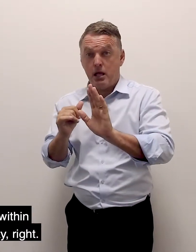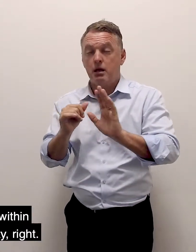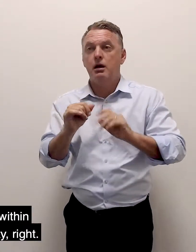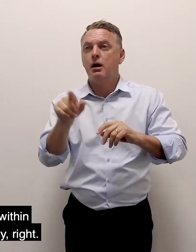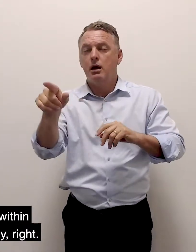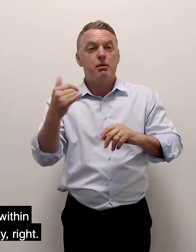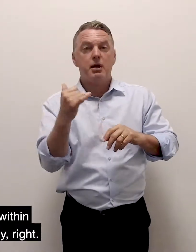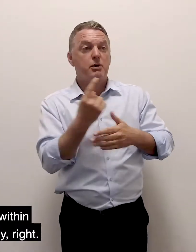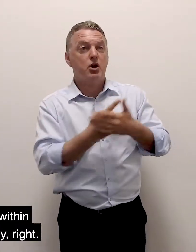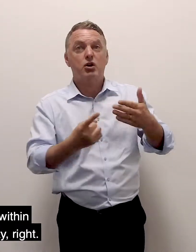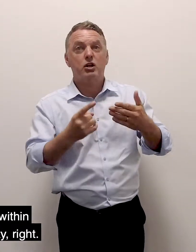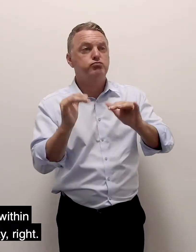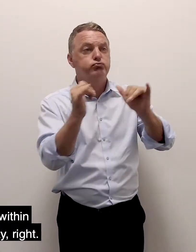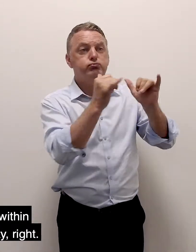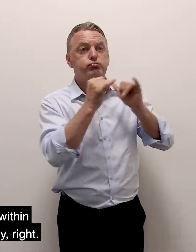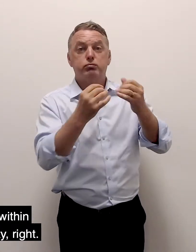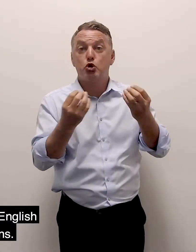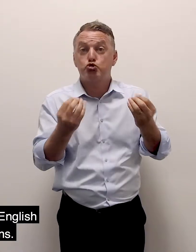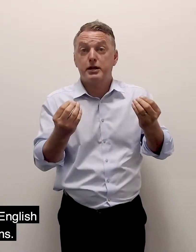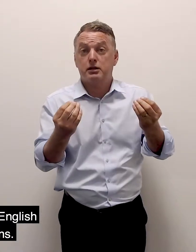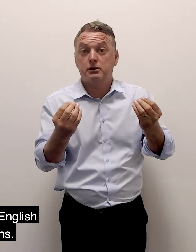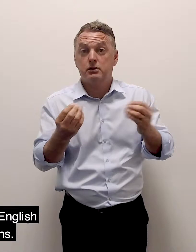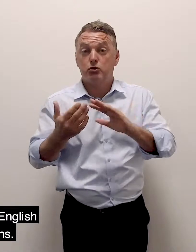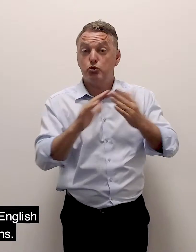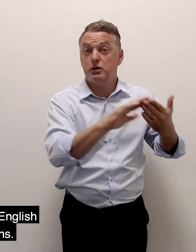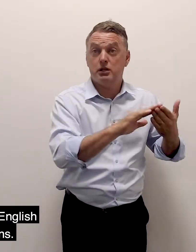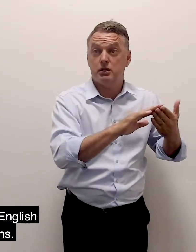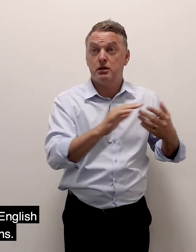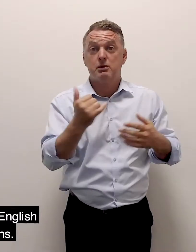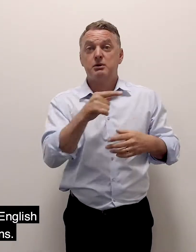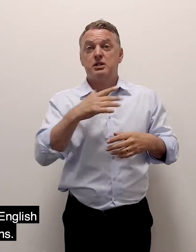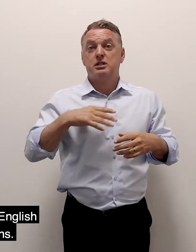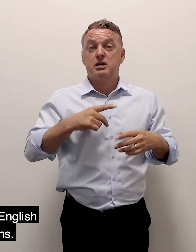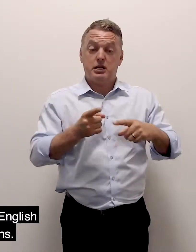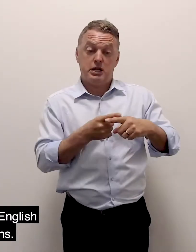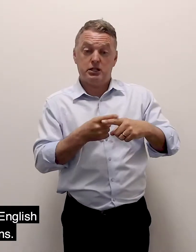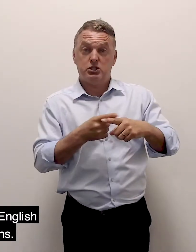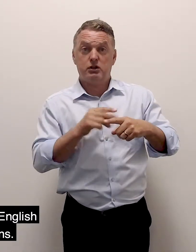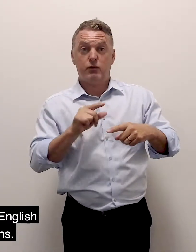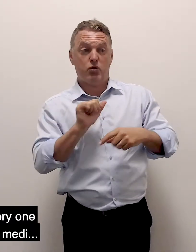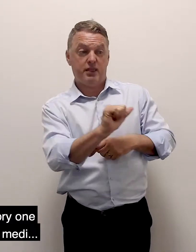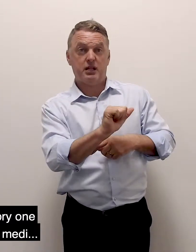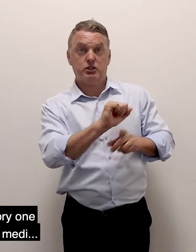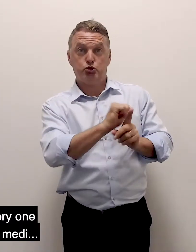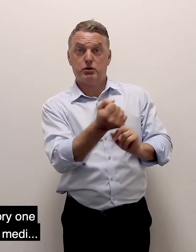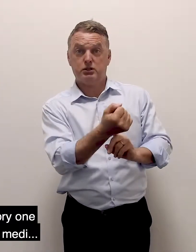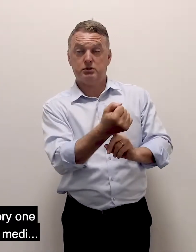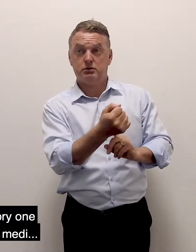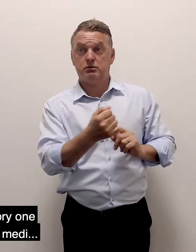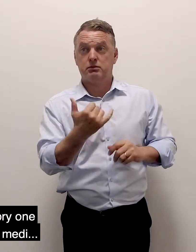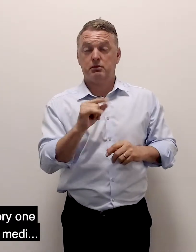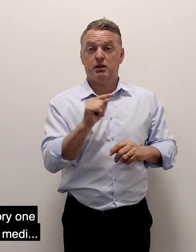socialise, say, within the Greek community, right? So she mightn't need English for social reasons. Maybe